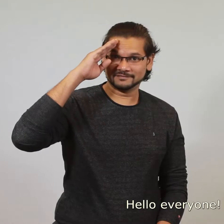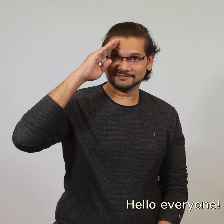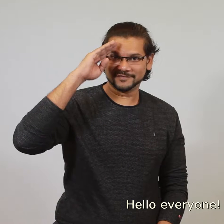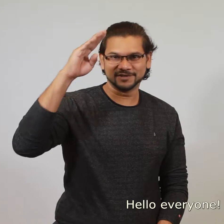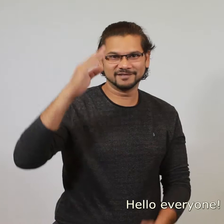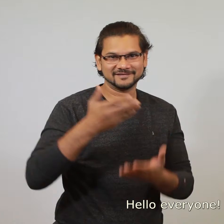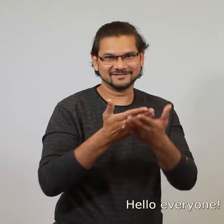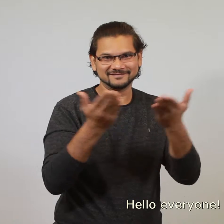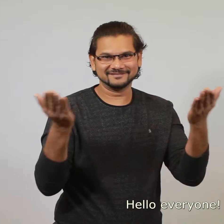Hello everyone.